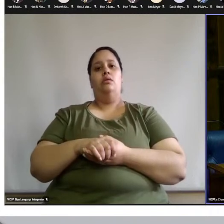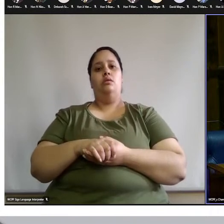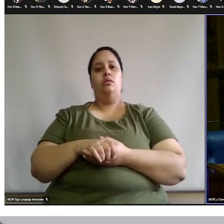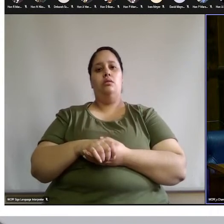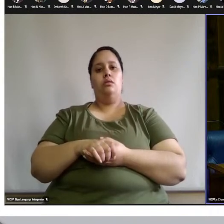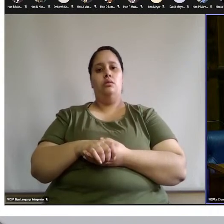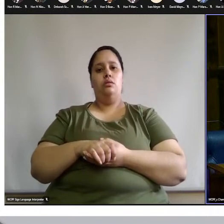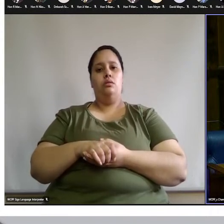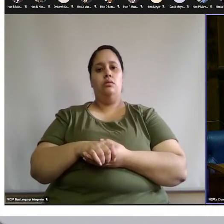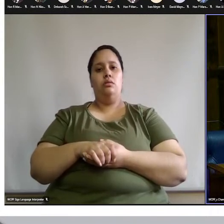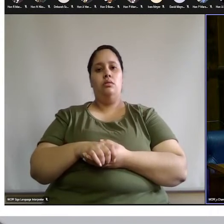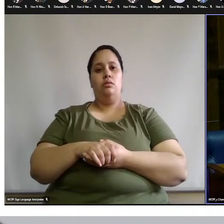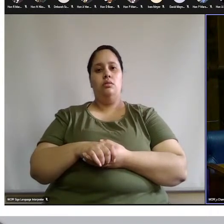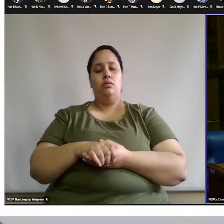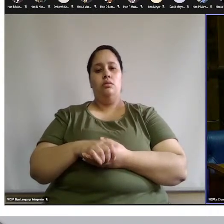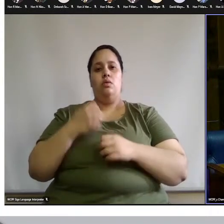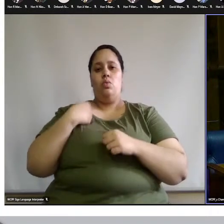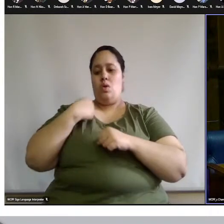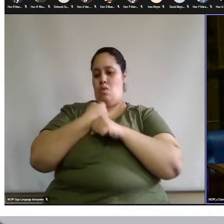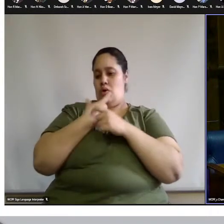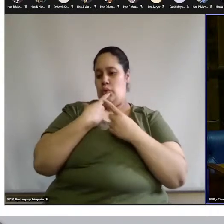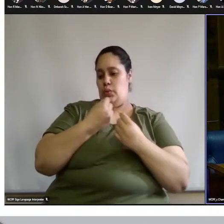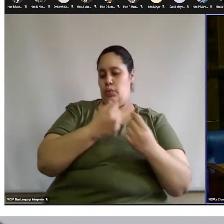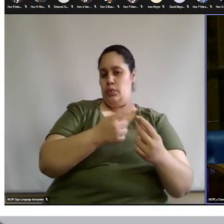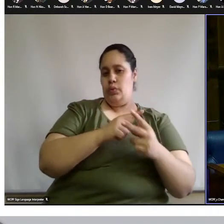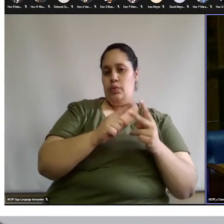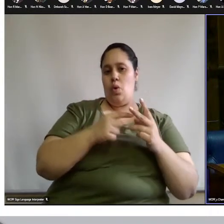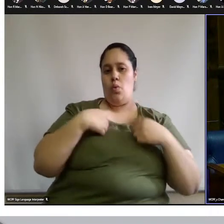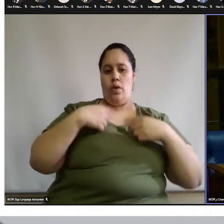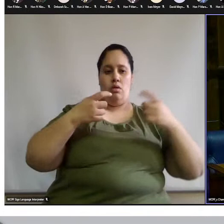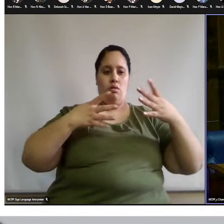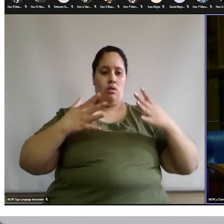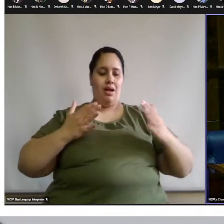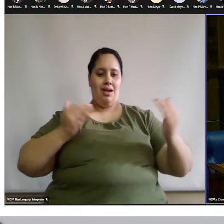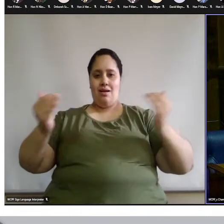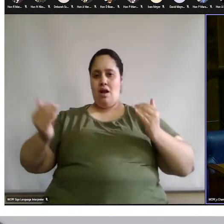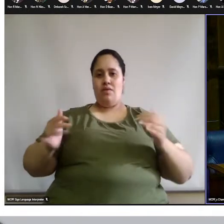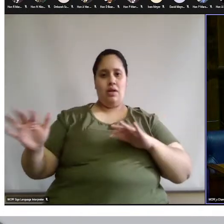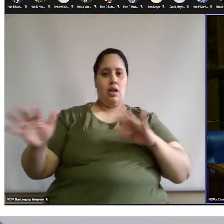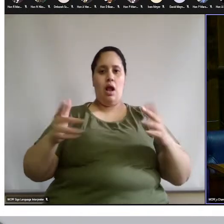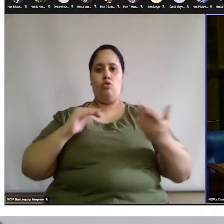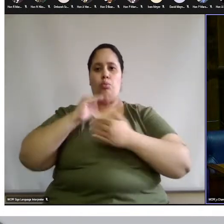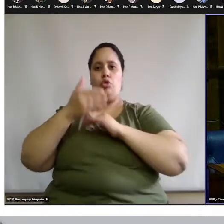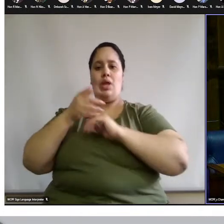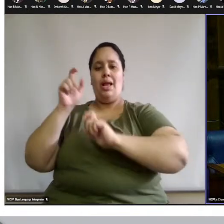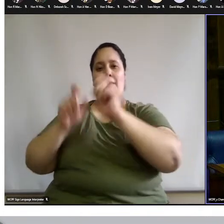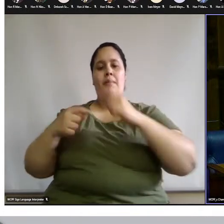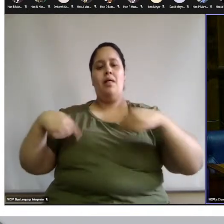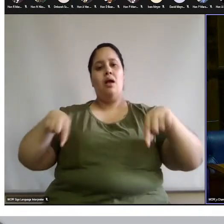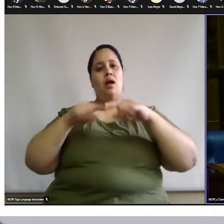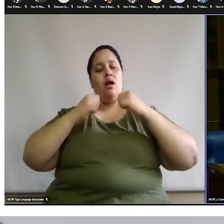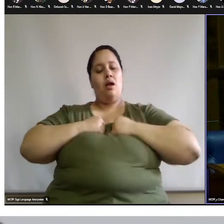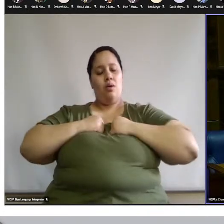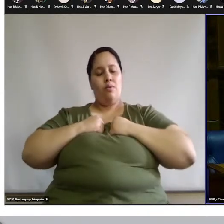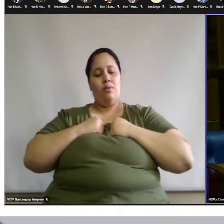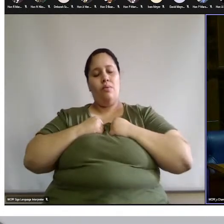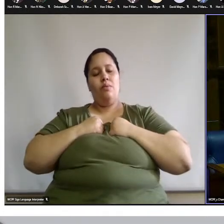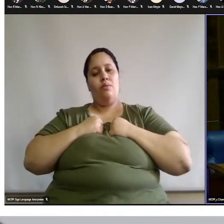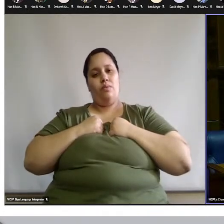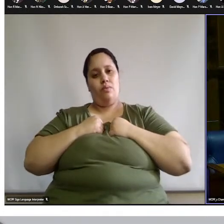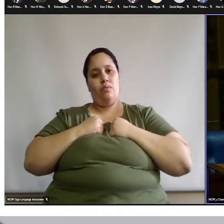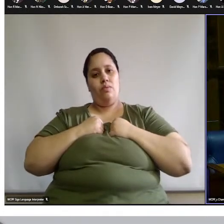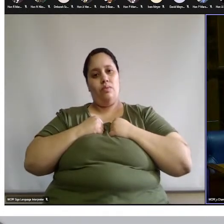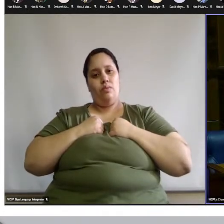ons die werk wat ons doen as as regering om van ons mense te beskerm, as ook